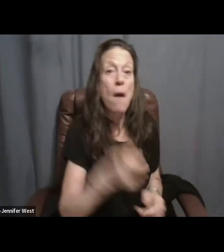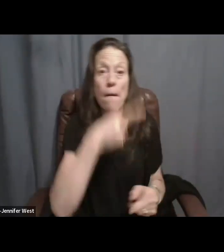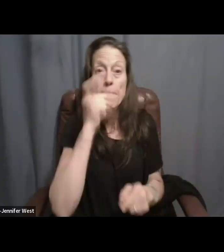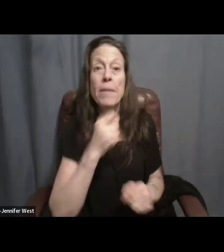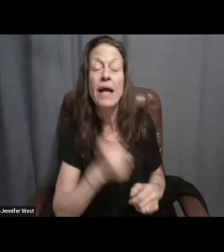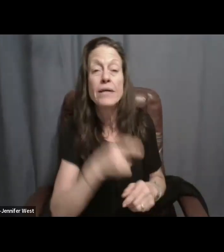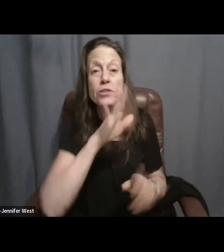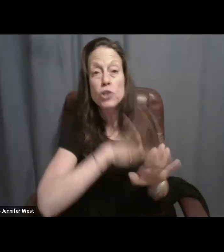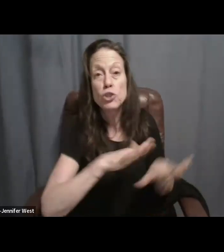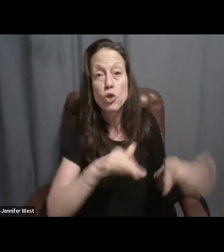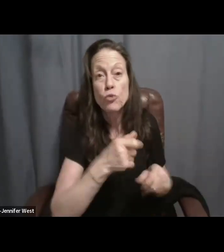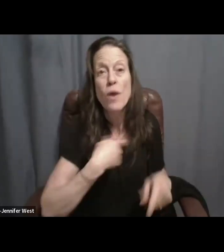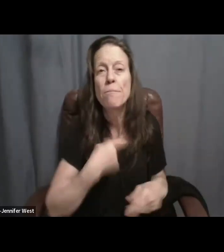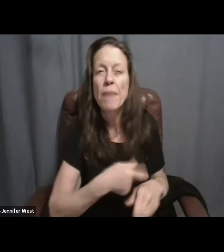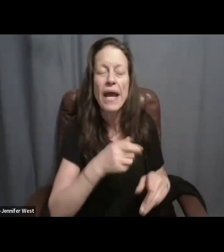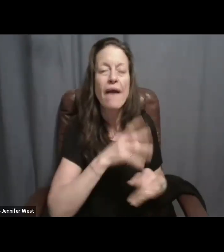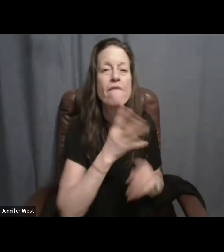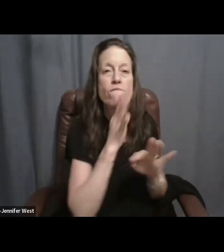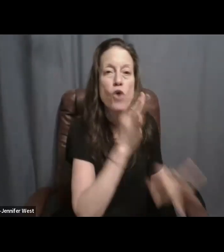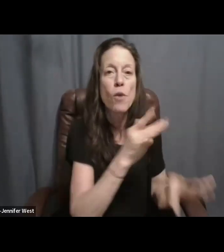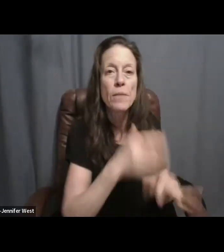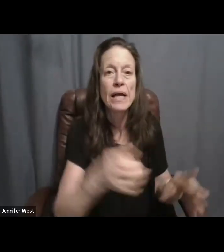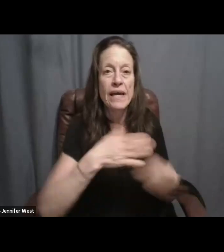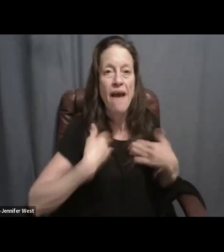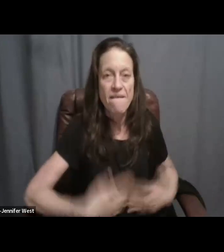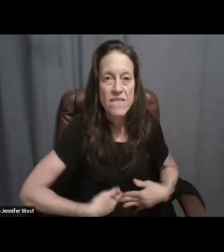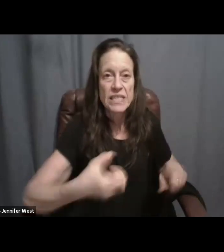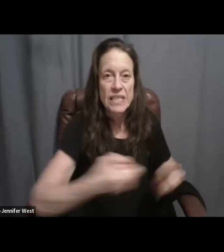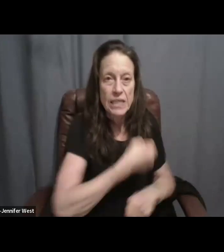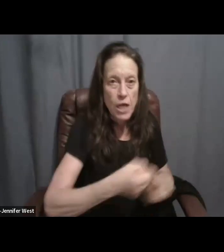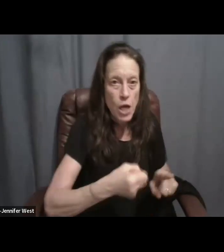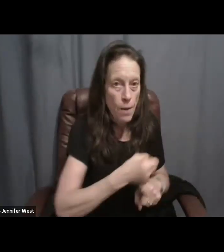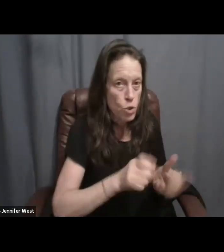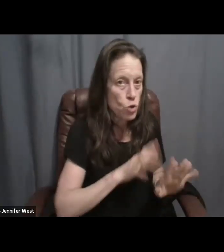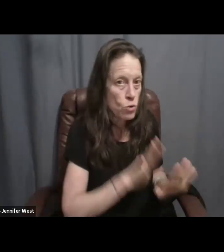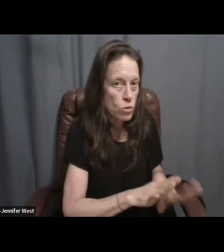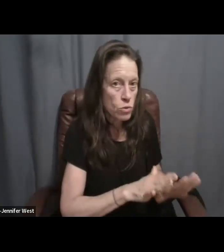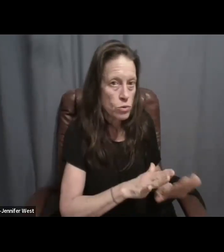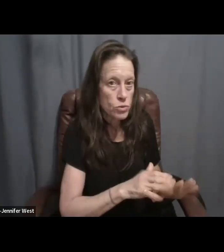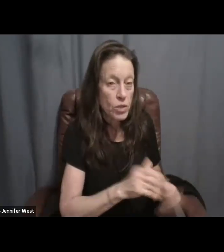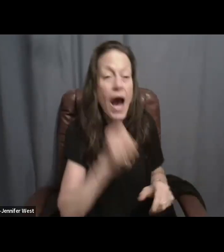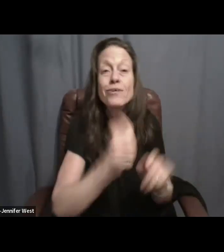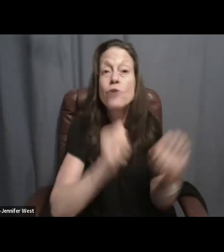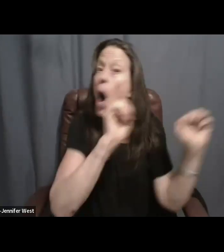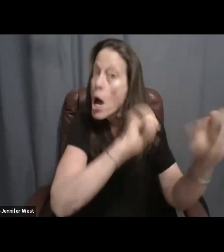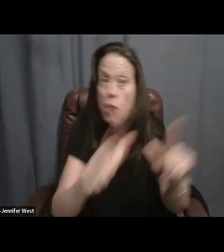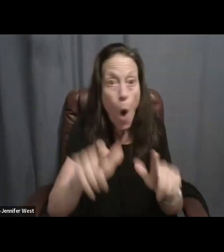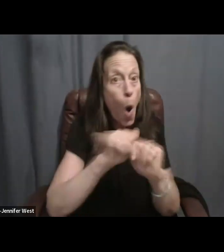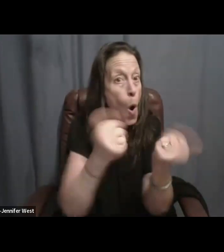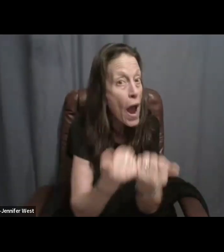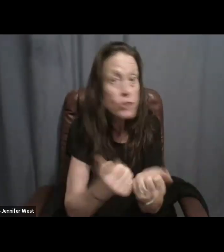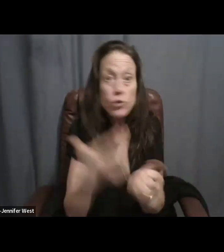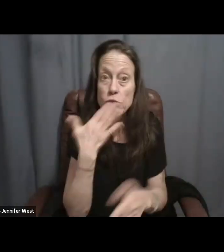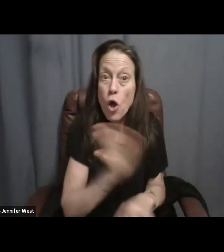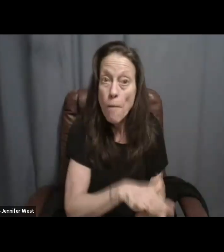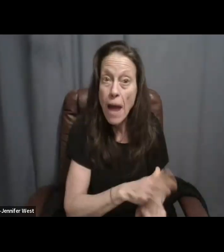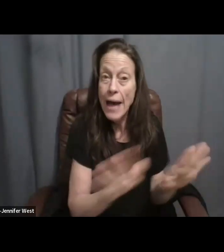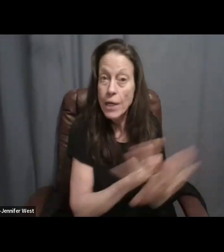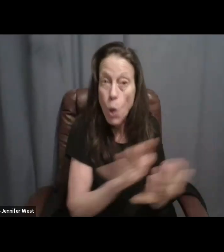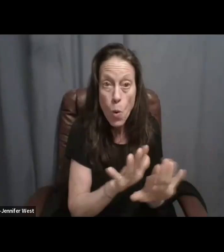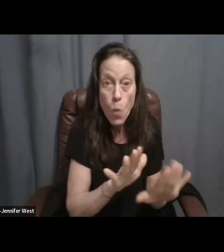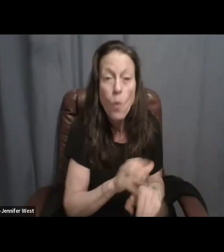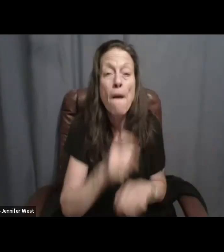well as physically abused. So I don't say that all to say all agencies are bad, that those 4 moms found them in that